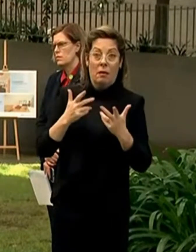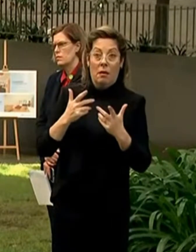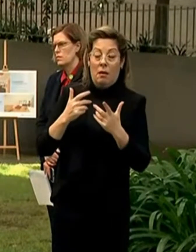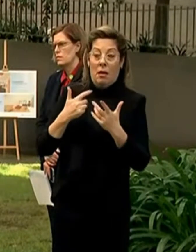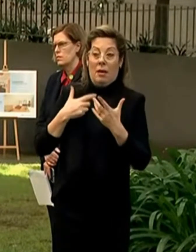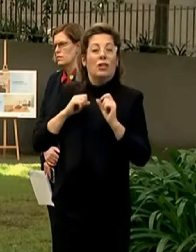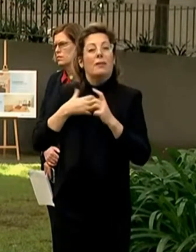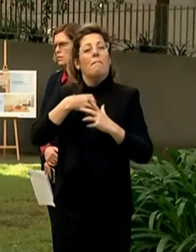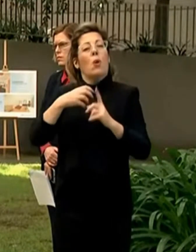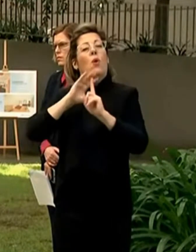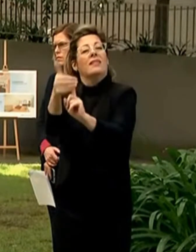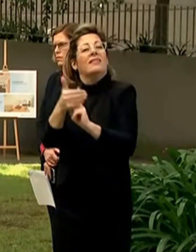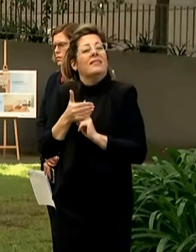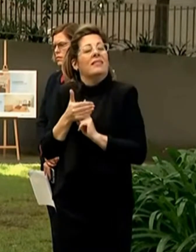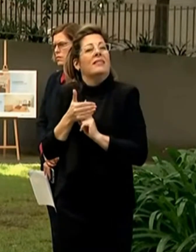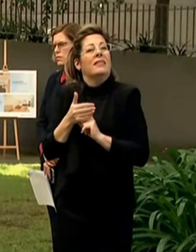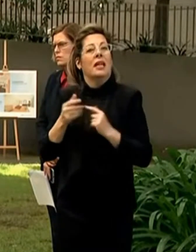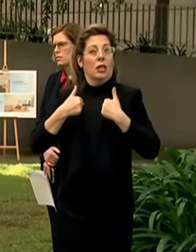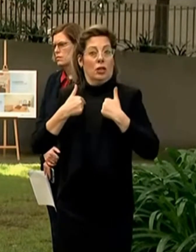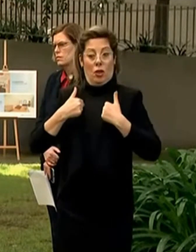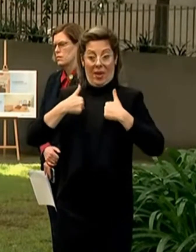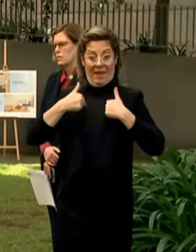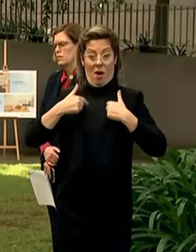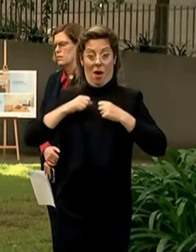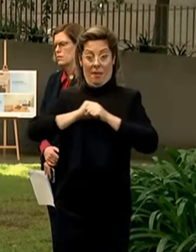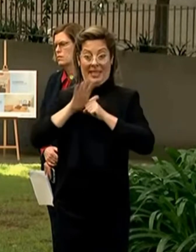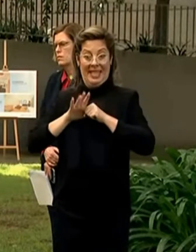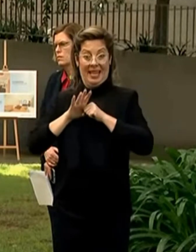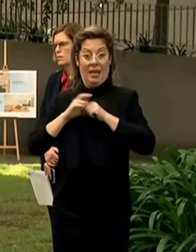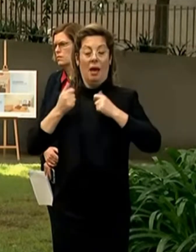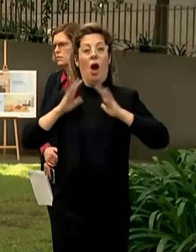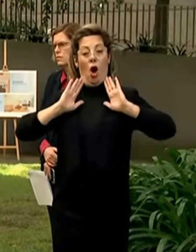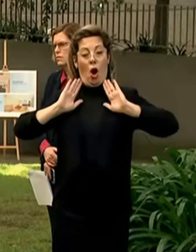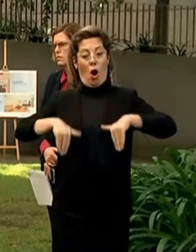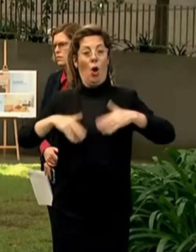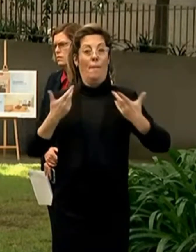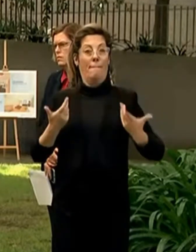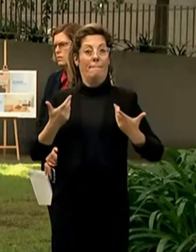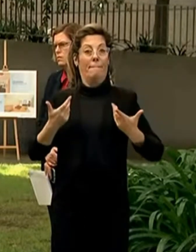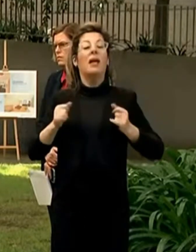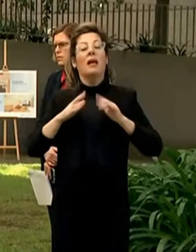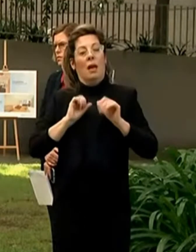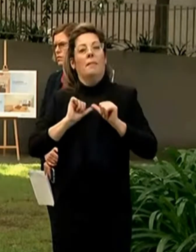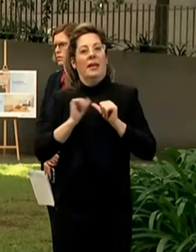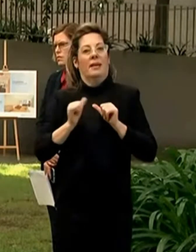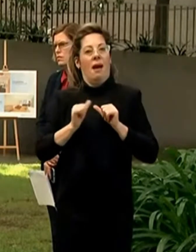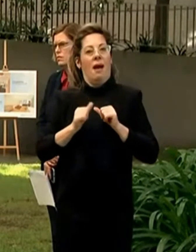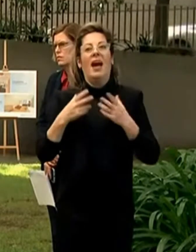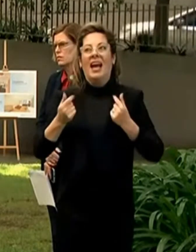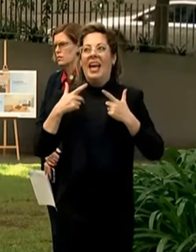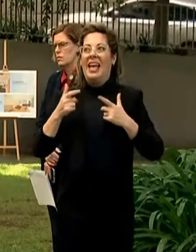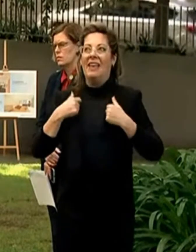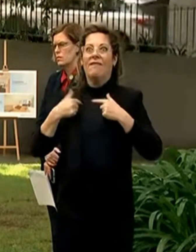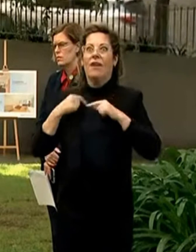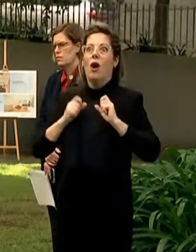by others unintentionally giving it to you. But I can't say strongly enough that everybody who leaves their home in New South Wales at the